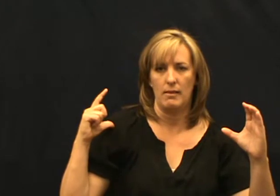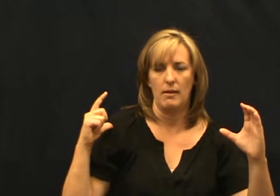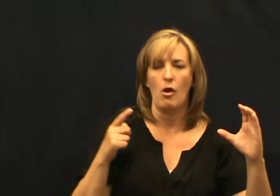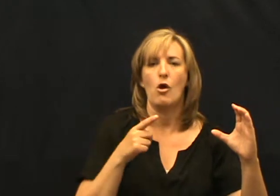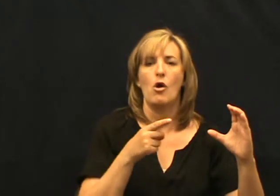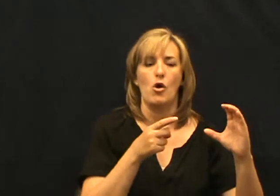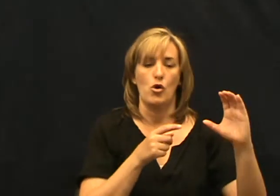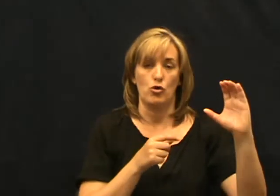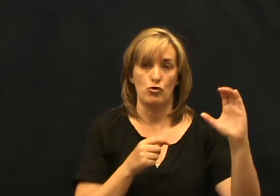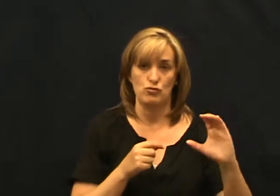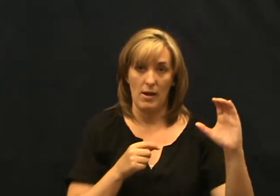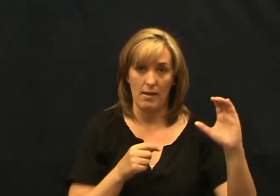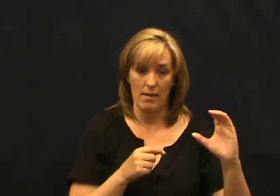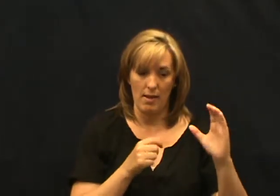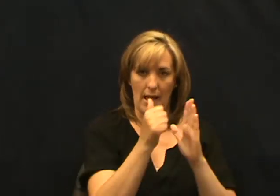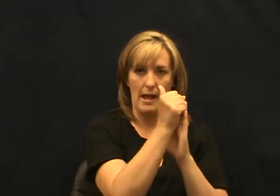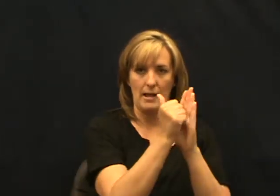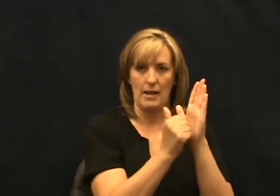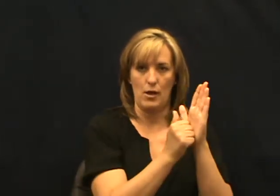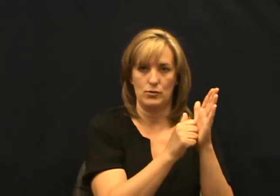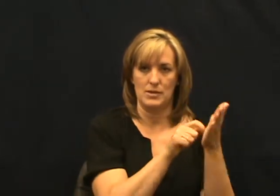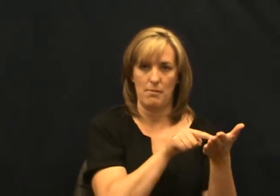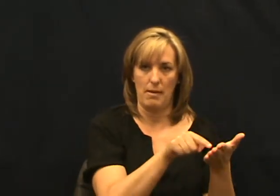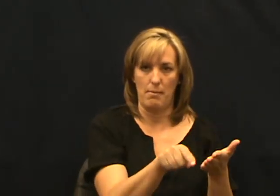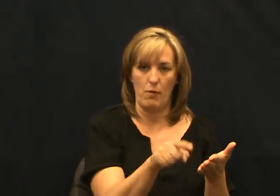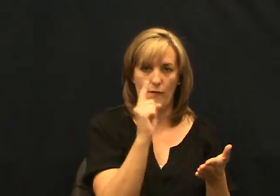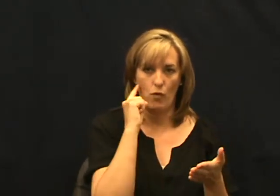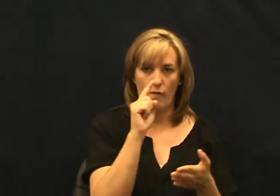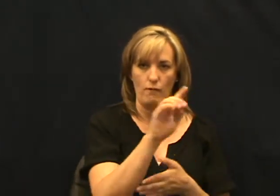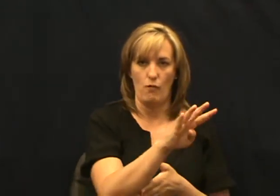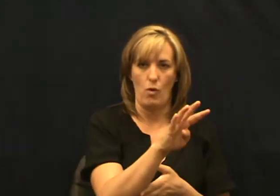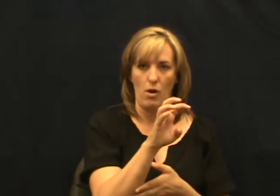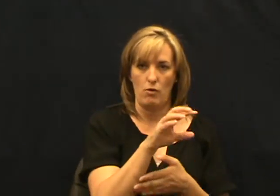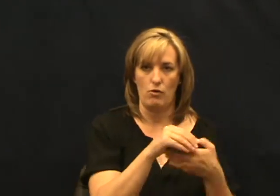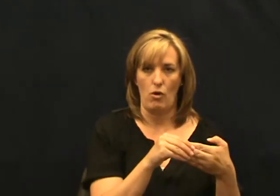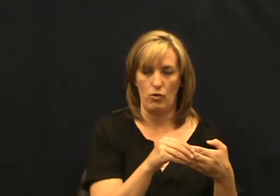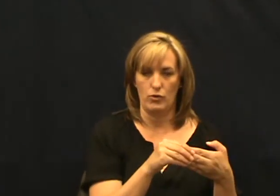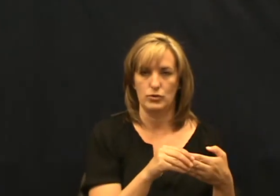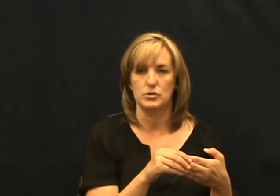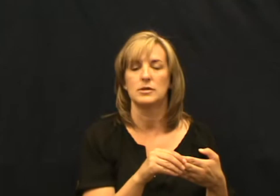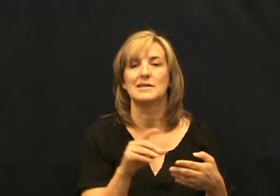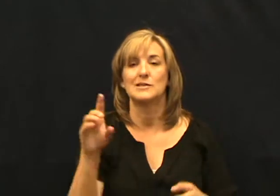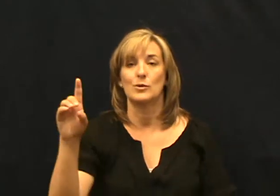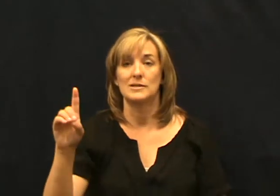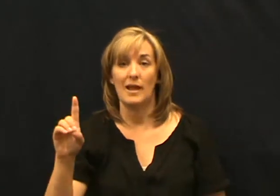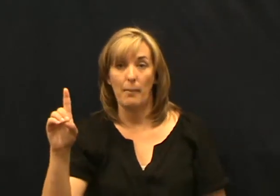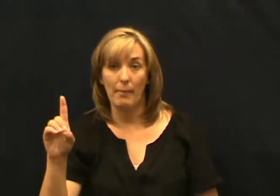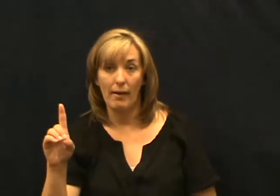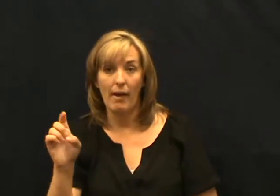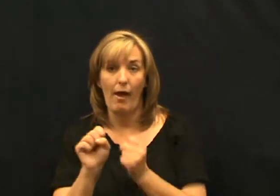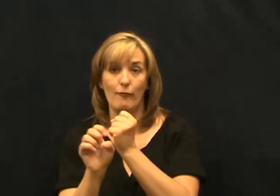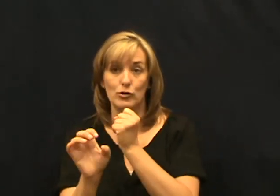for $400. So again, we debit advertising expense, which reduces owner's equity, and we